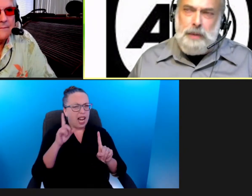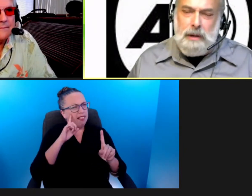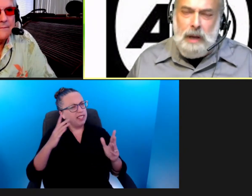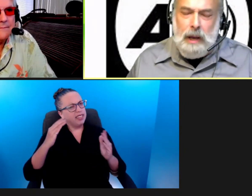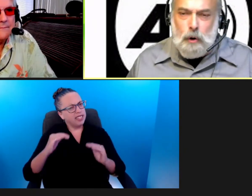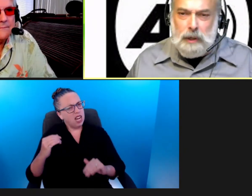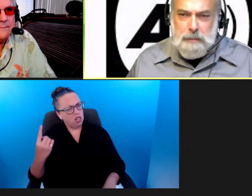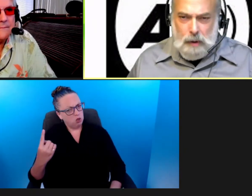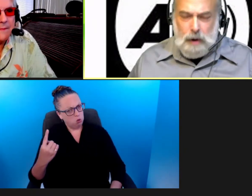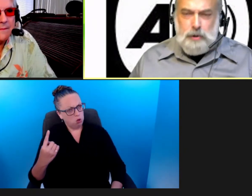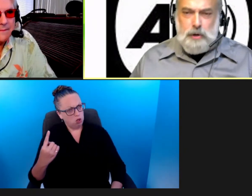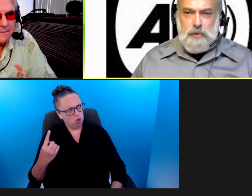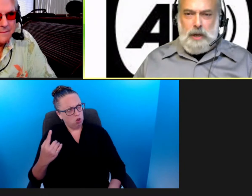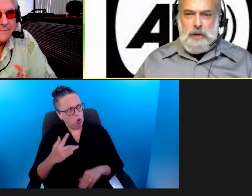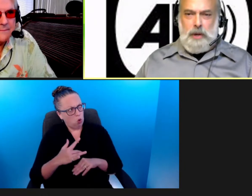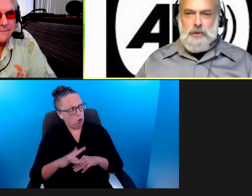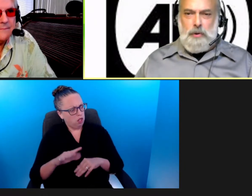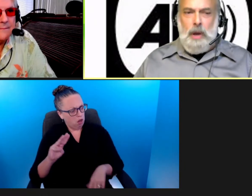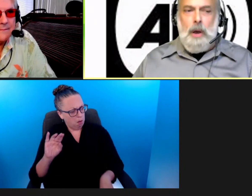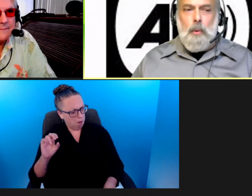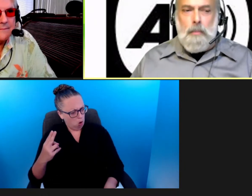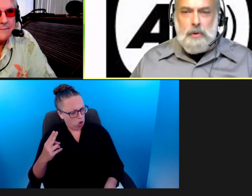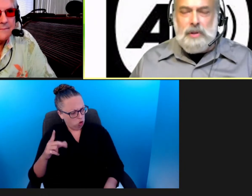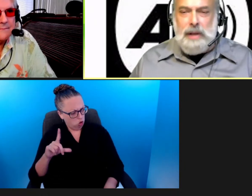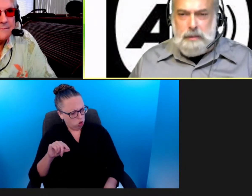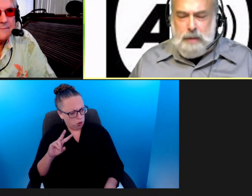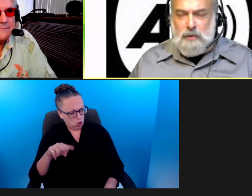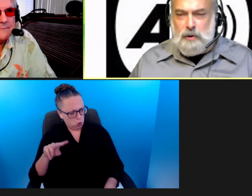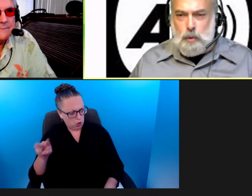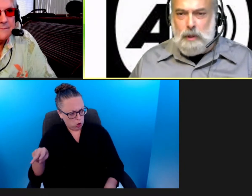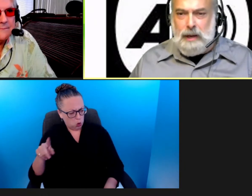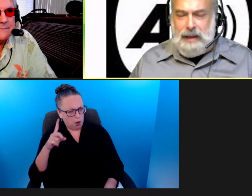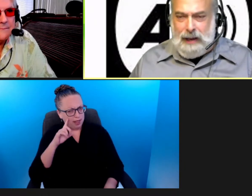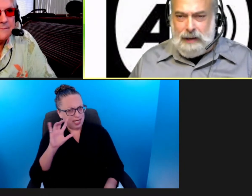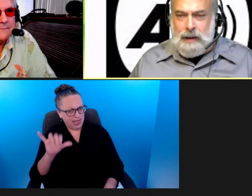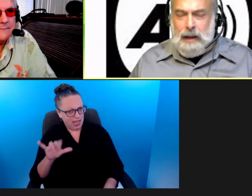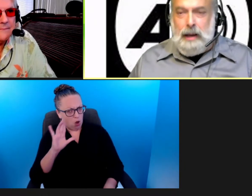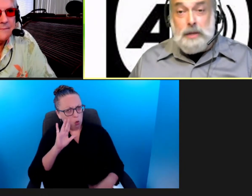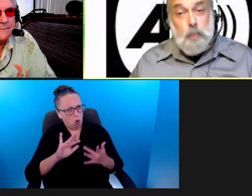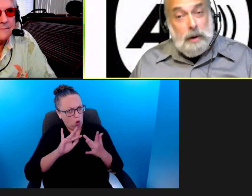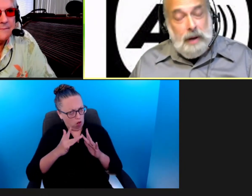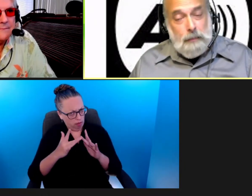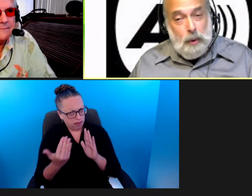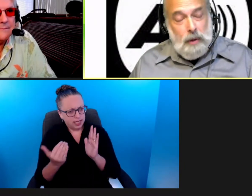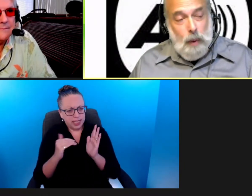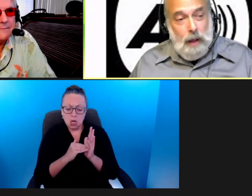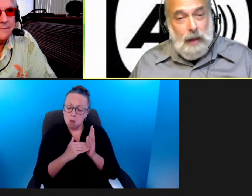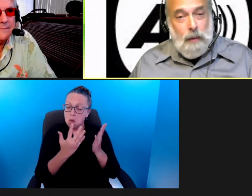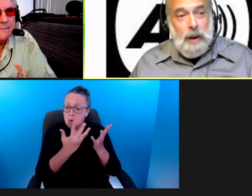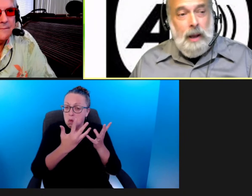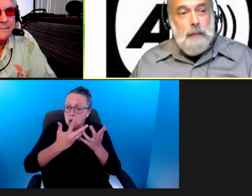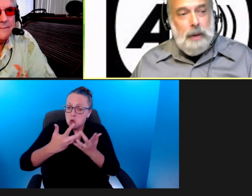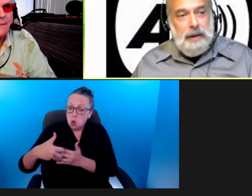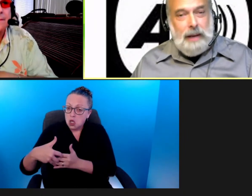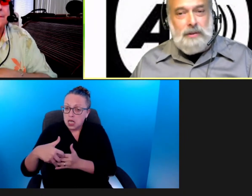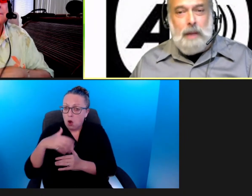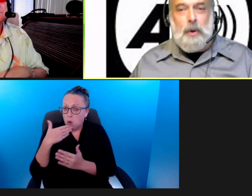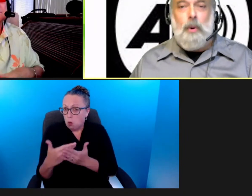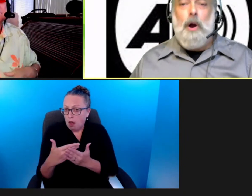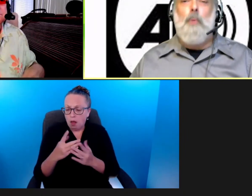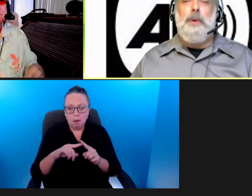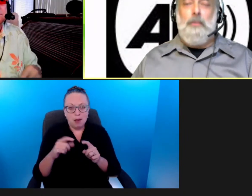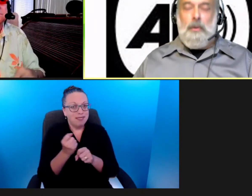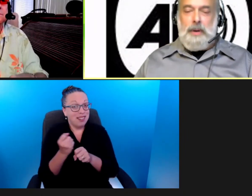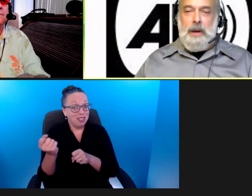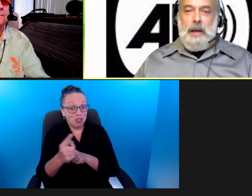which will be in early March of 2022, will most likely be virtual again. It's worked out pretty well that way, but next summer